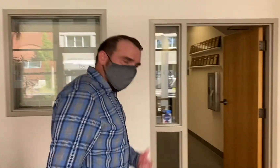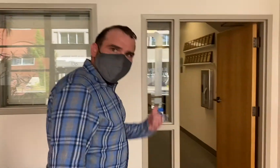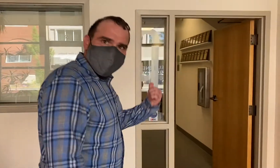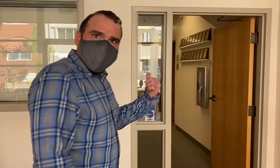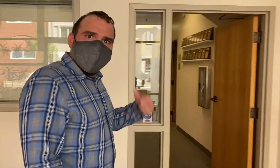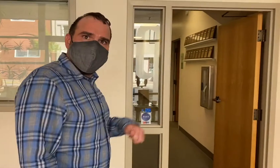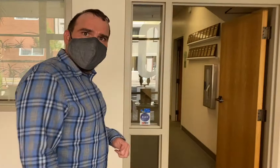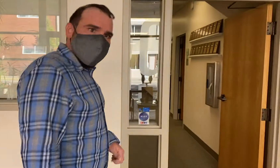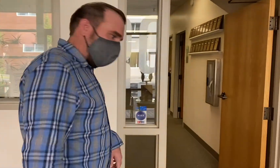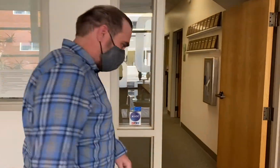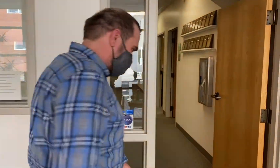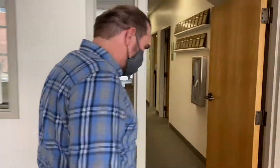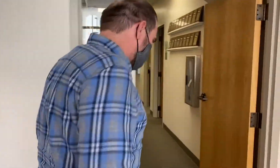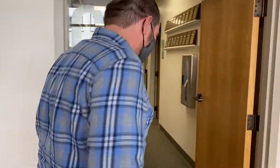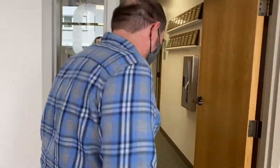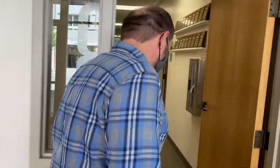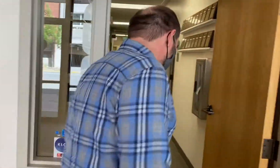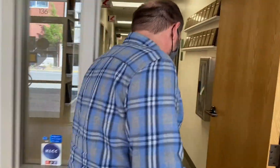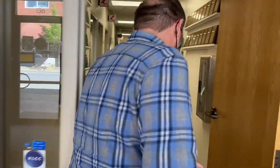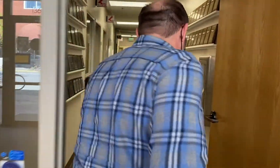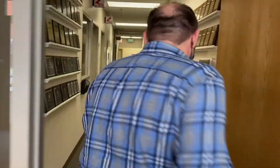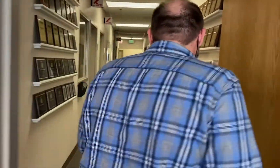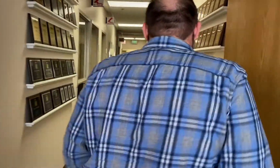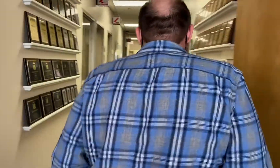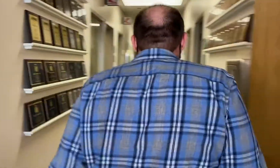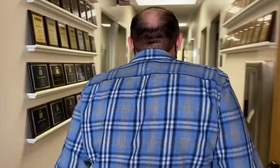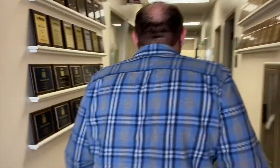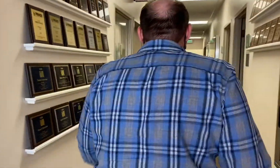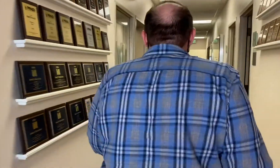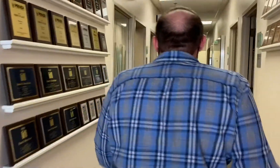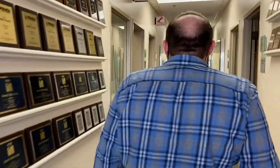go tour. Let's go check out the control room.